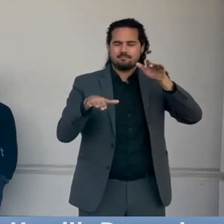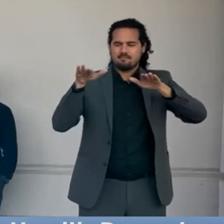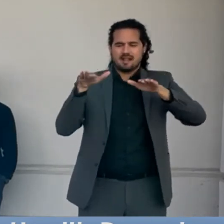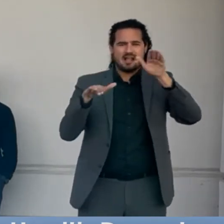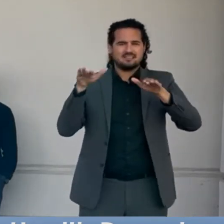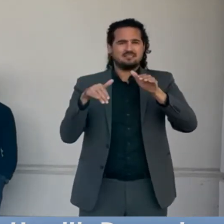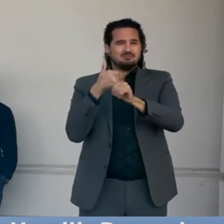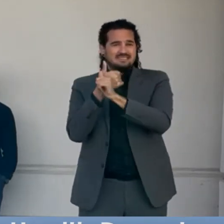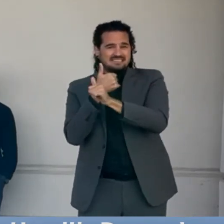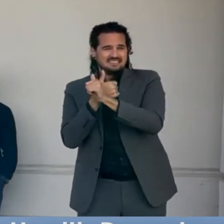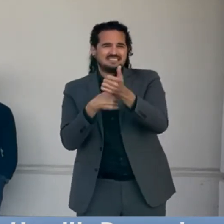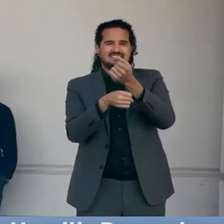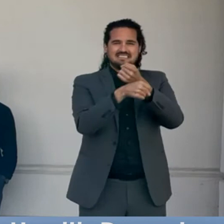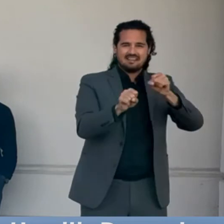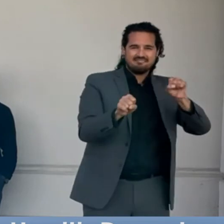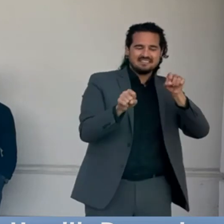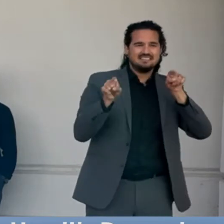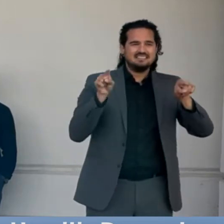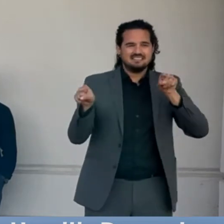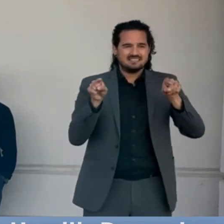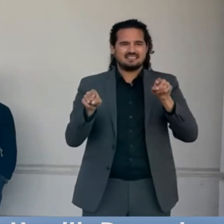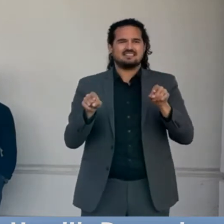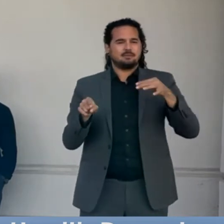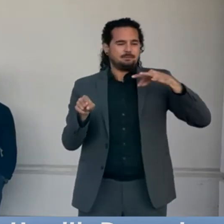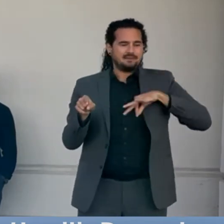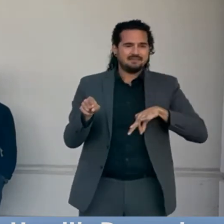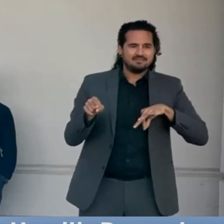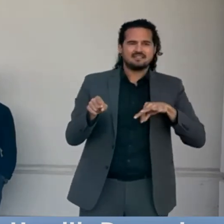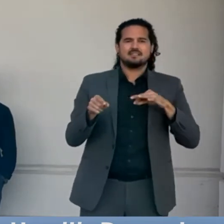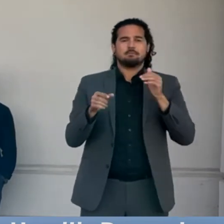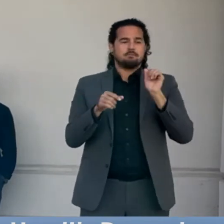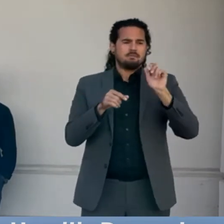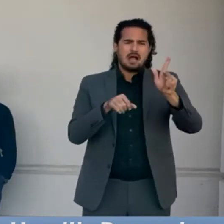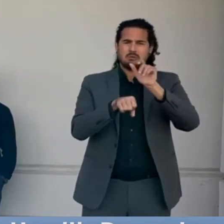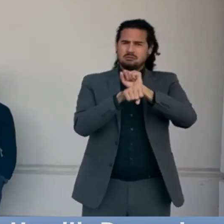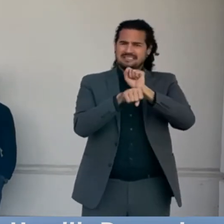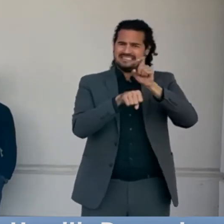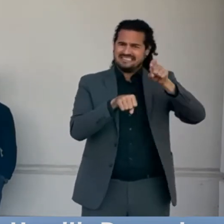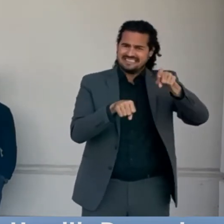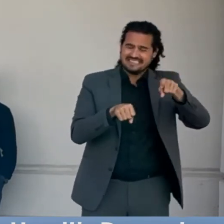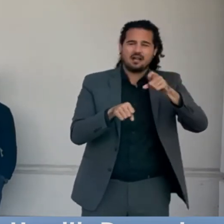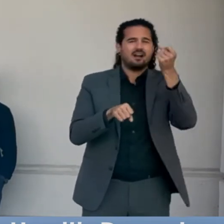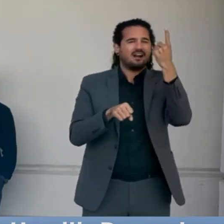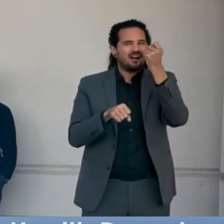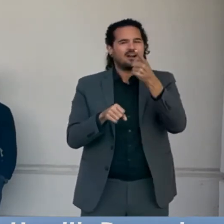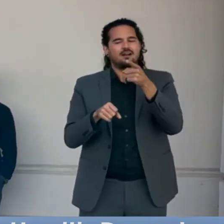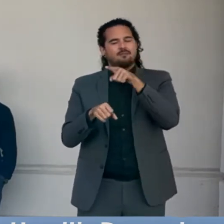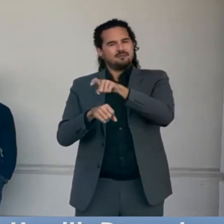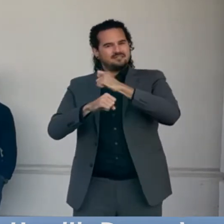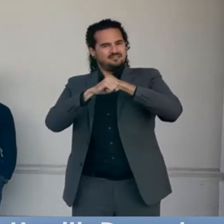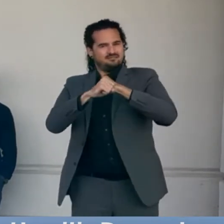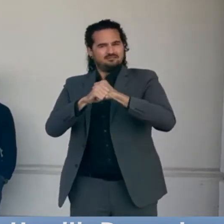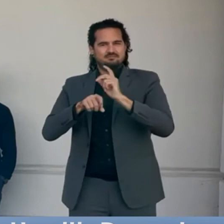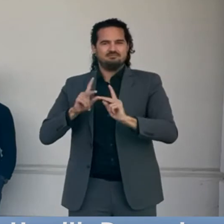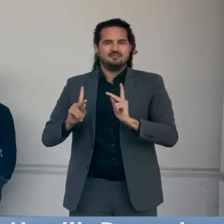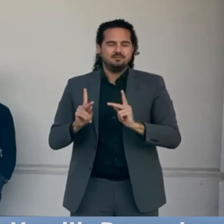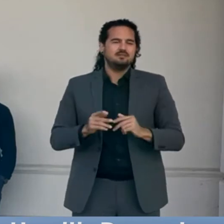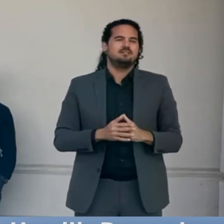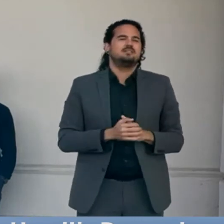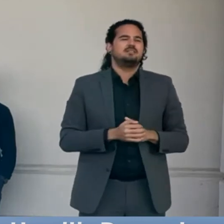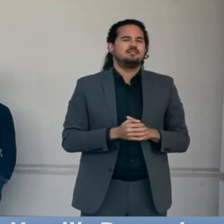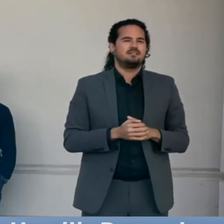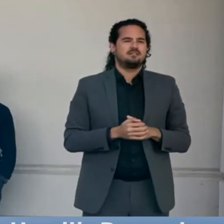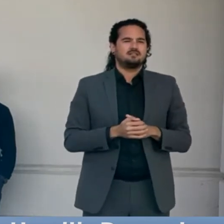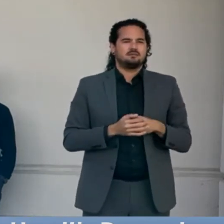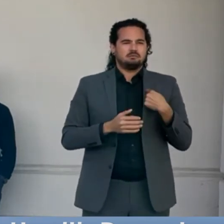sick and the benefit of getting people back to work when it's safe to do so or back to school when it's safe to do so. And we feel the science that the CDC